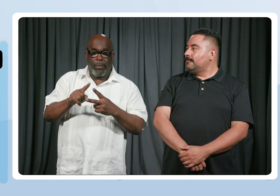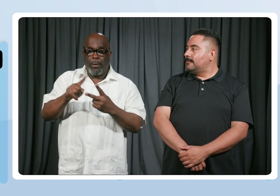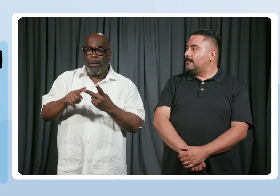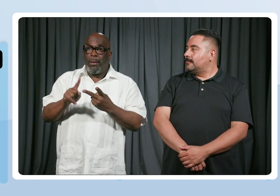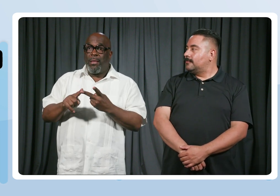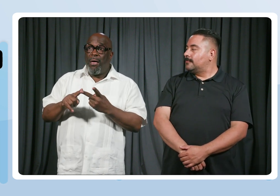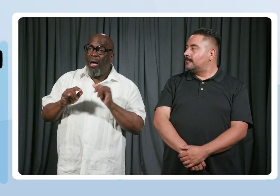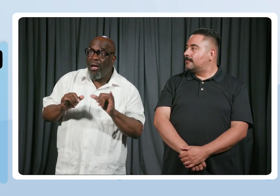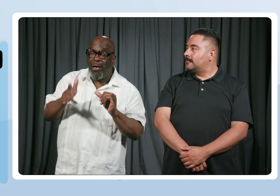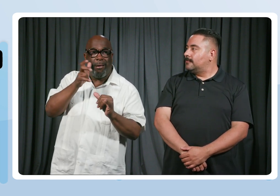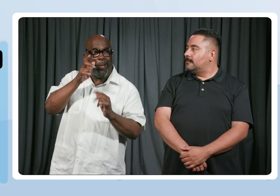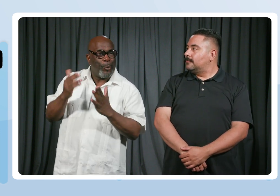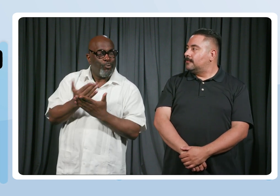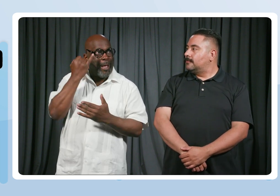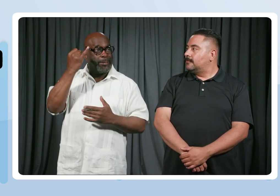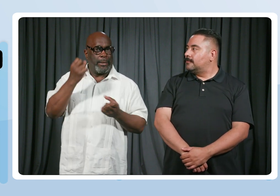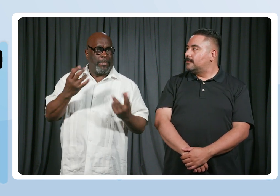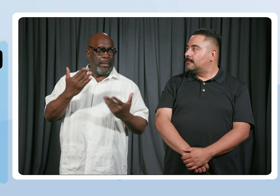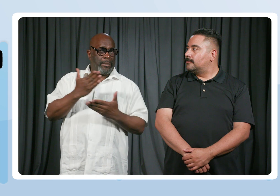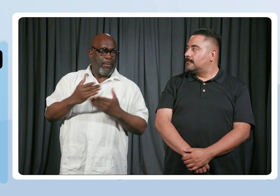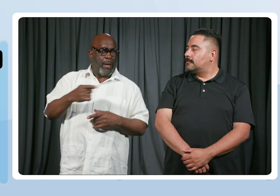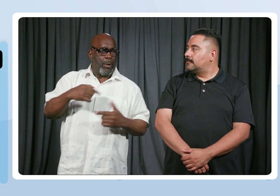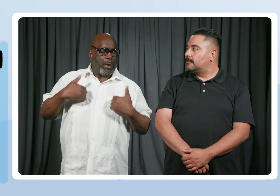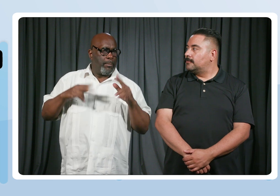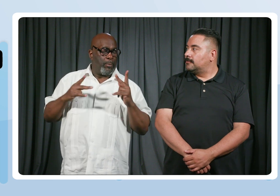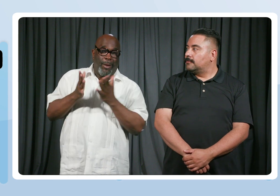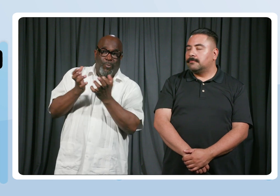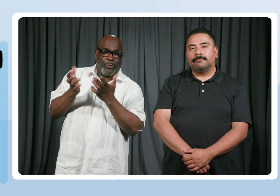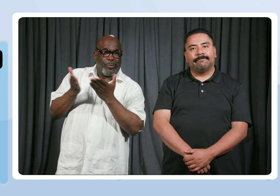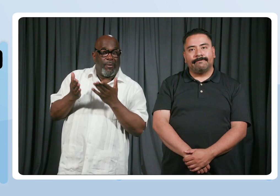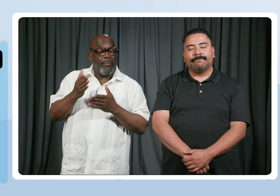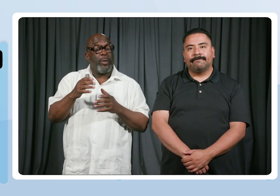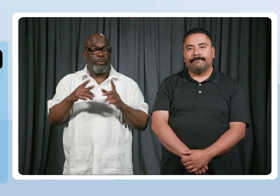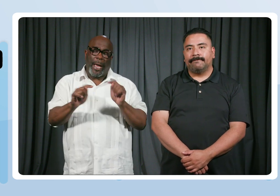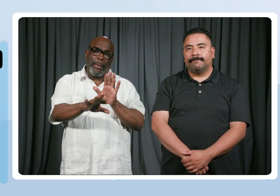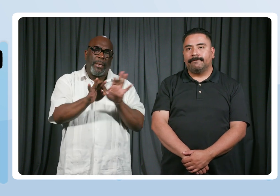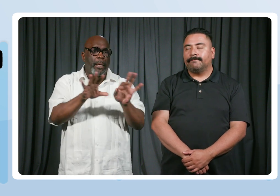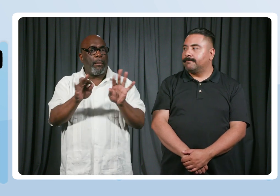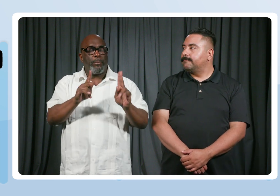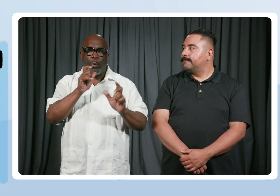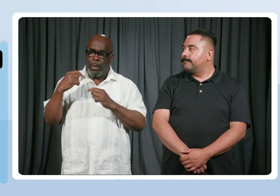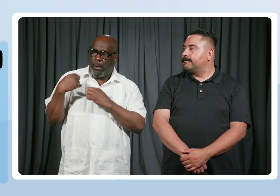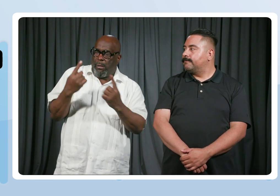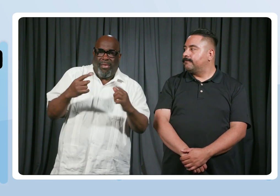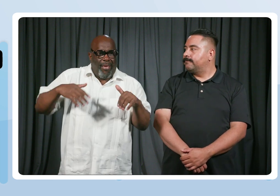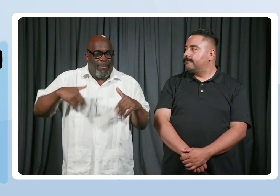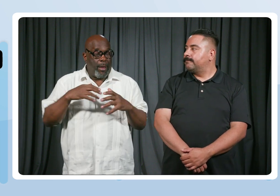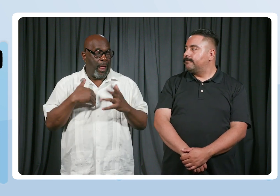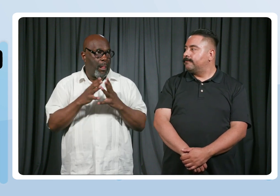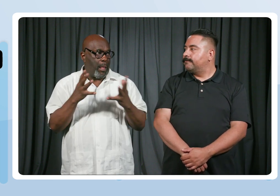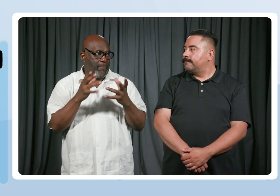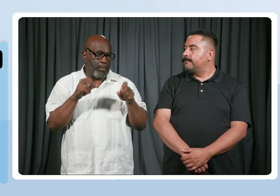young people that we're seeking to serve also, we really want to reach the young people who may not have always been afforded opportunities. And so, that includes